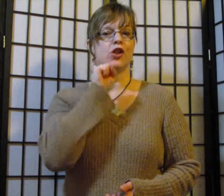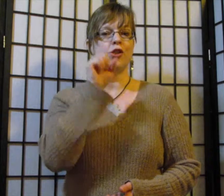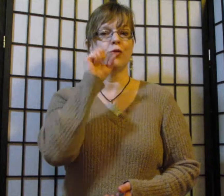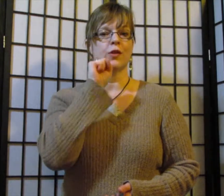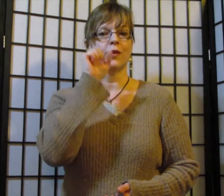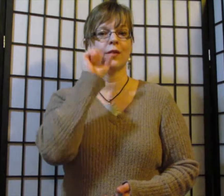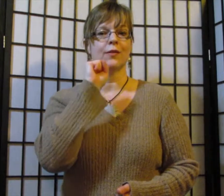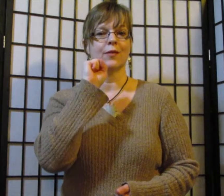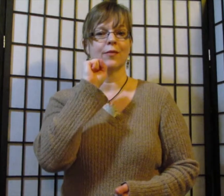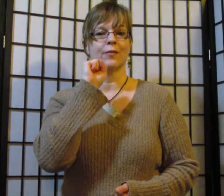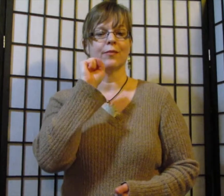Juice.